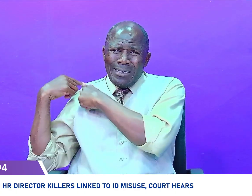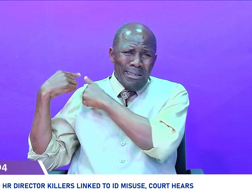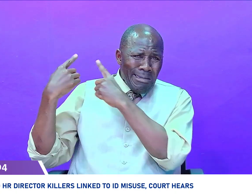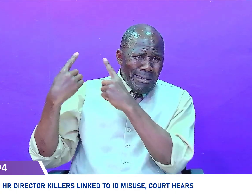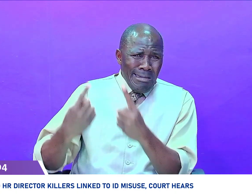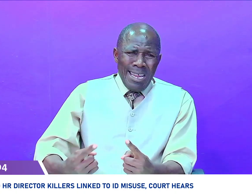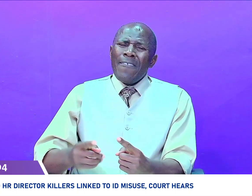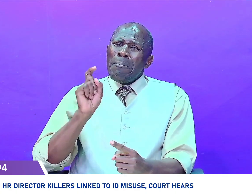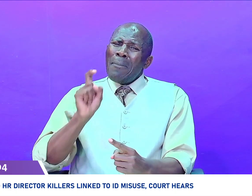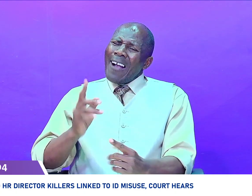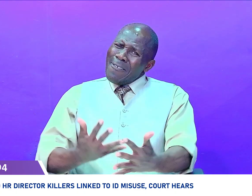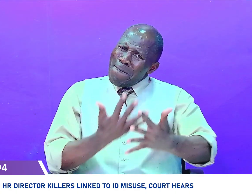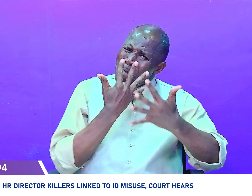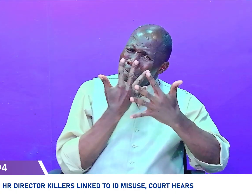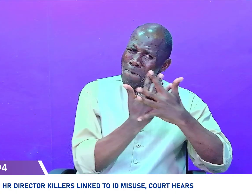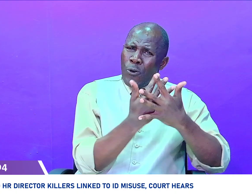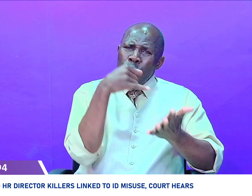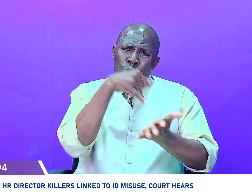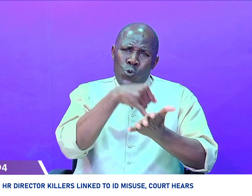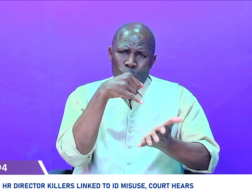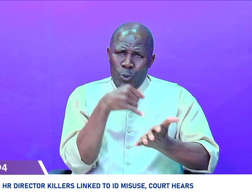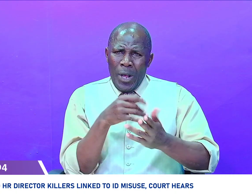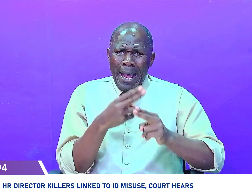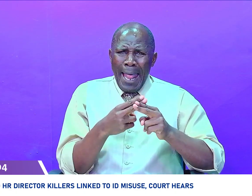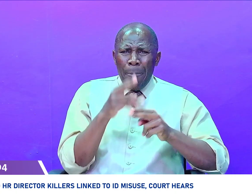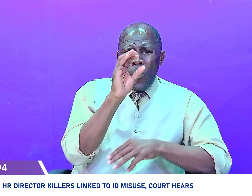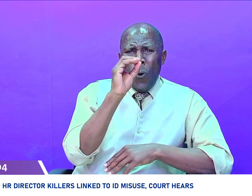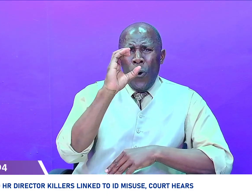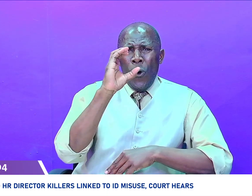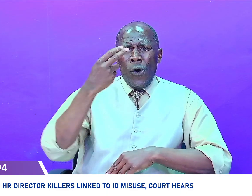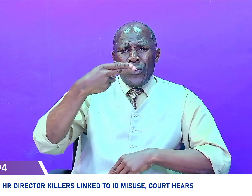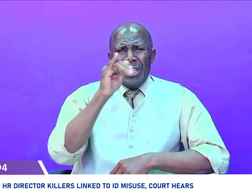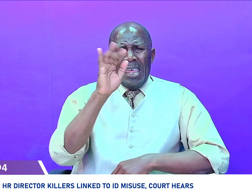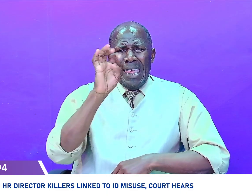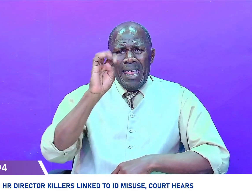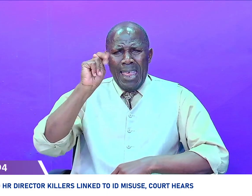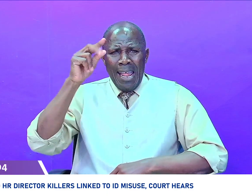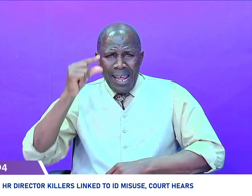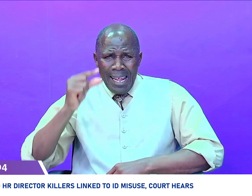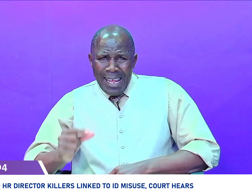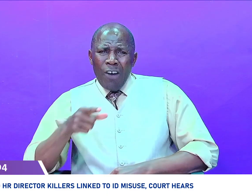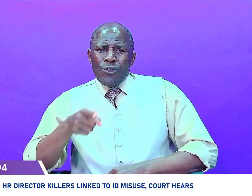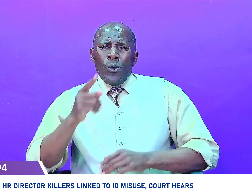Multiple suspects have since been arrested, including Duncan Ochieng Obongo,